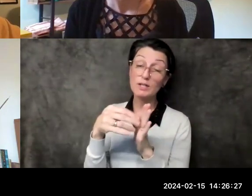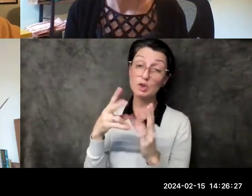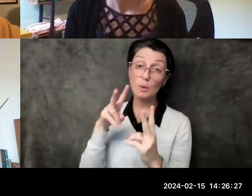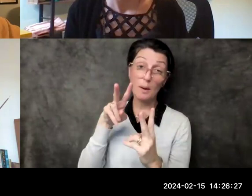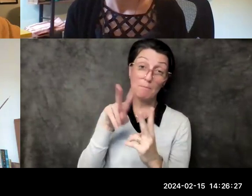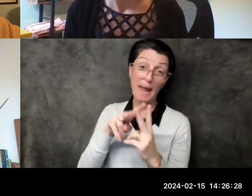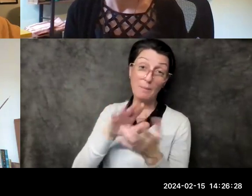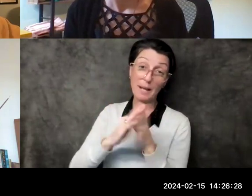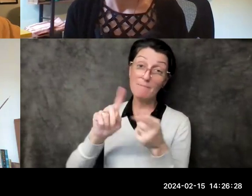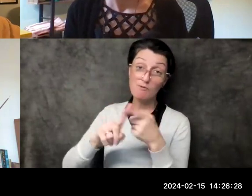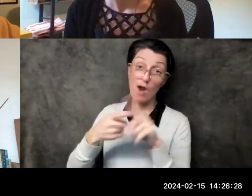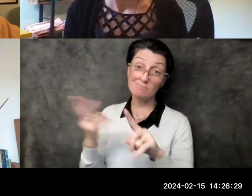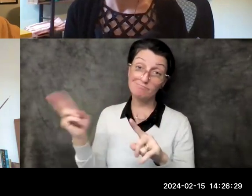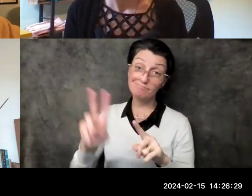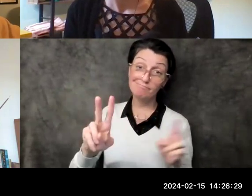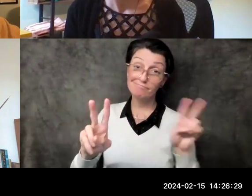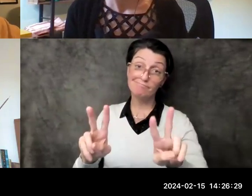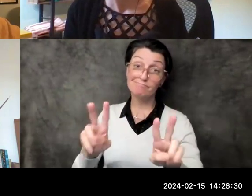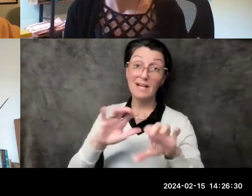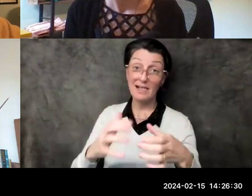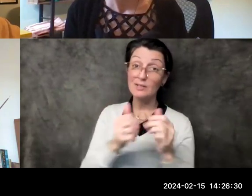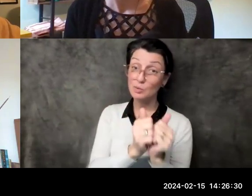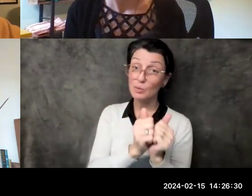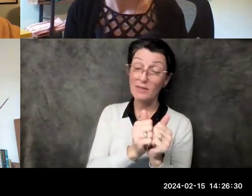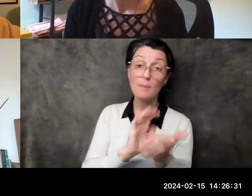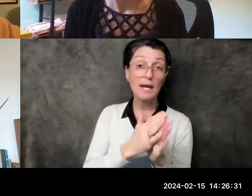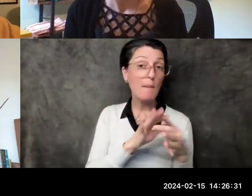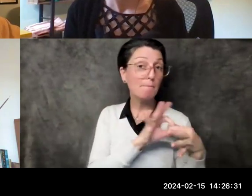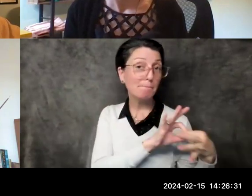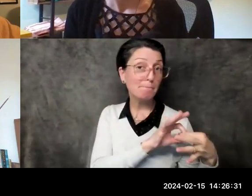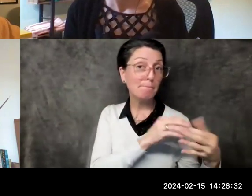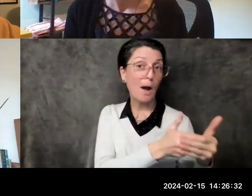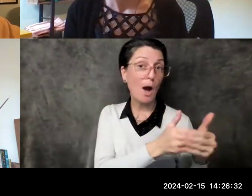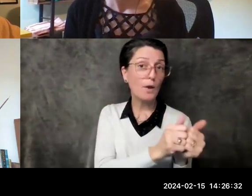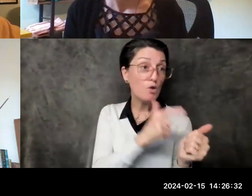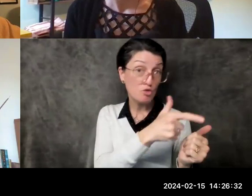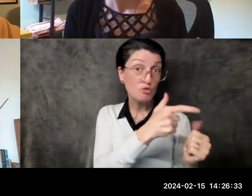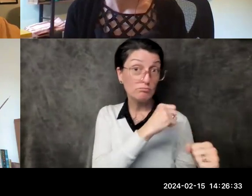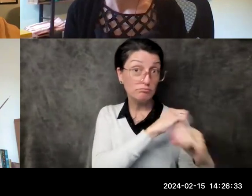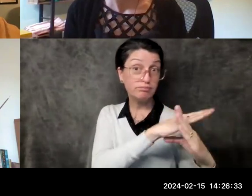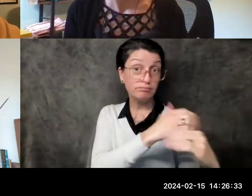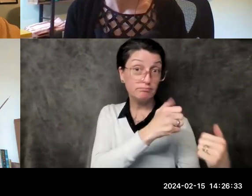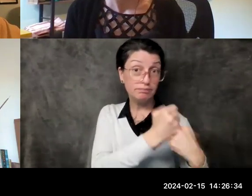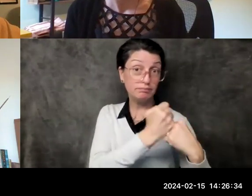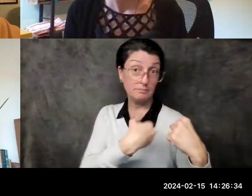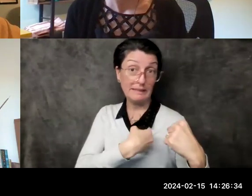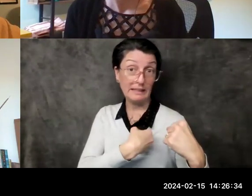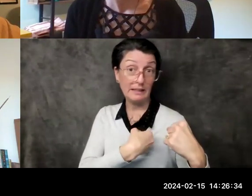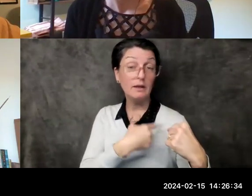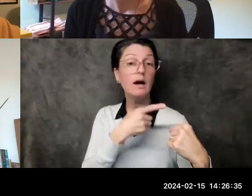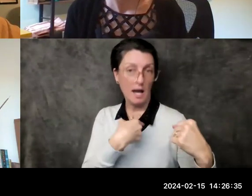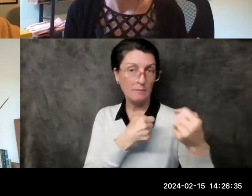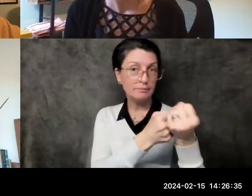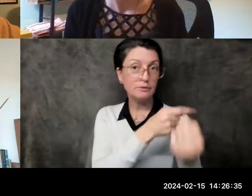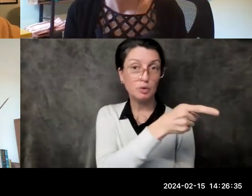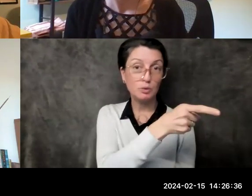and and or bond with who is going to have your back, and then you also have to promise to have their back,